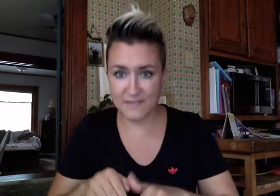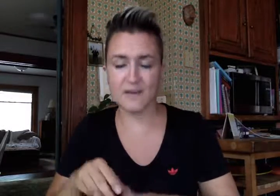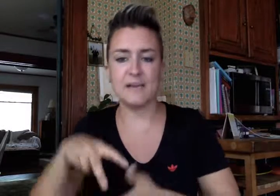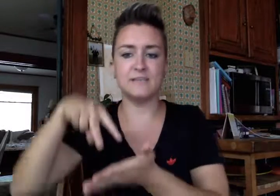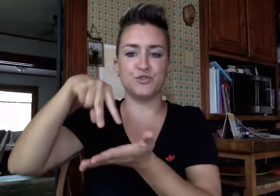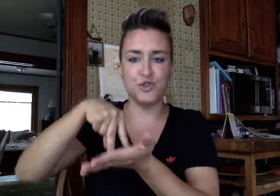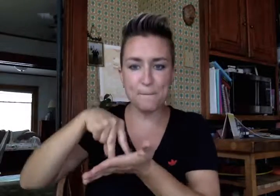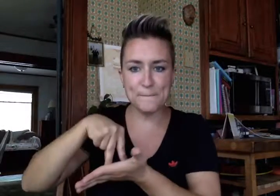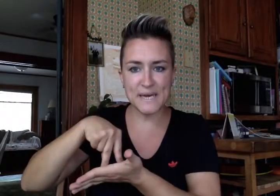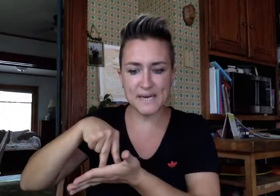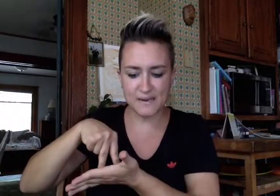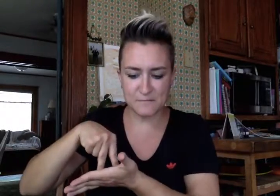lion is jumping.